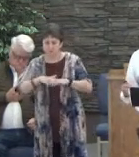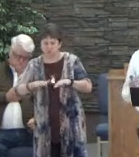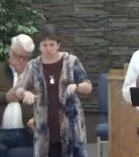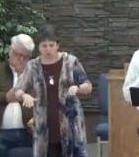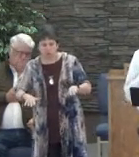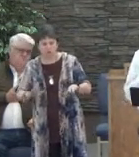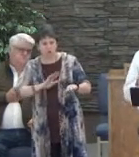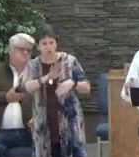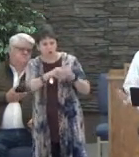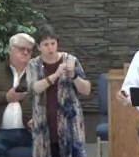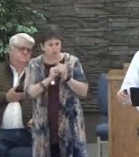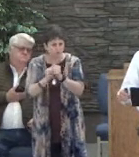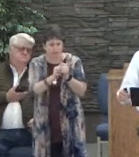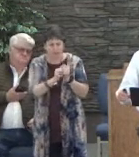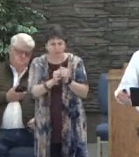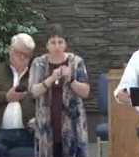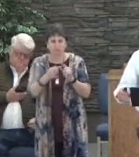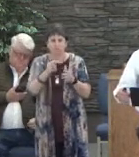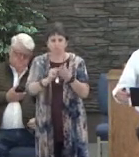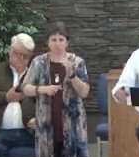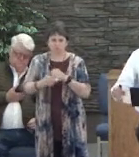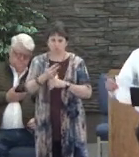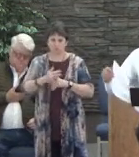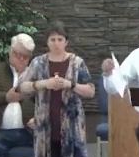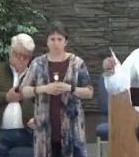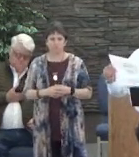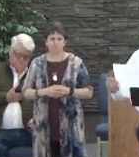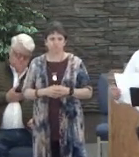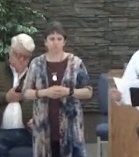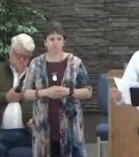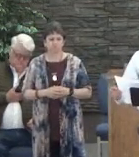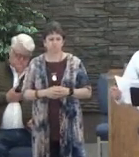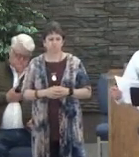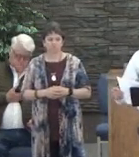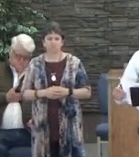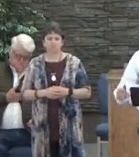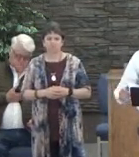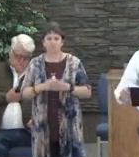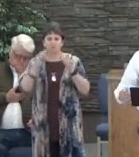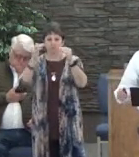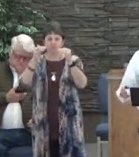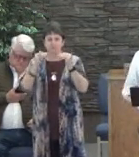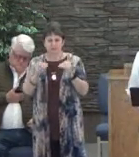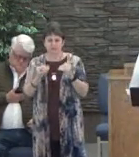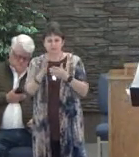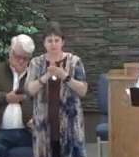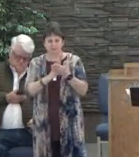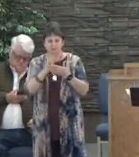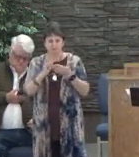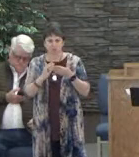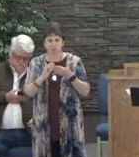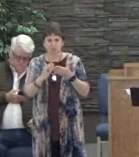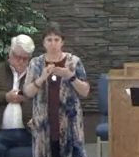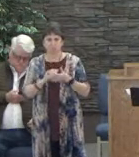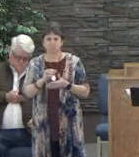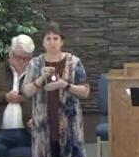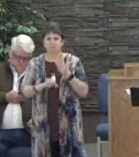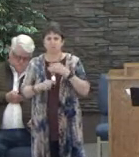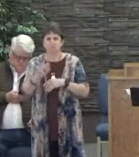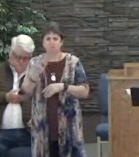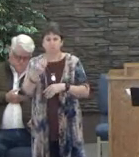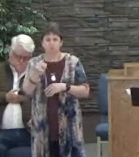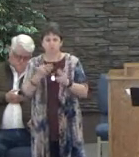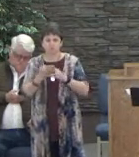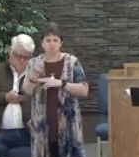little ones, in verse 13. We'll go to the next section here in verse